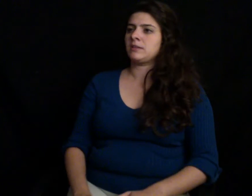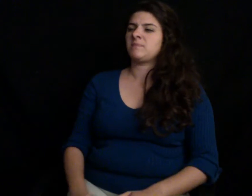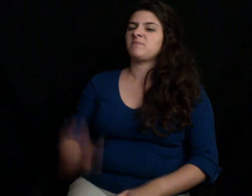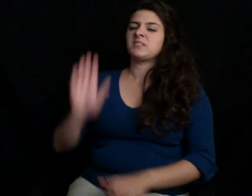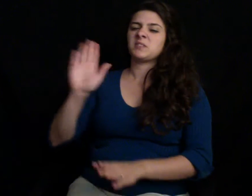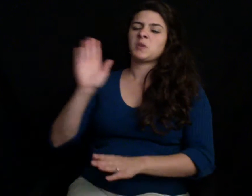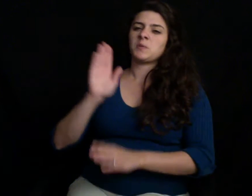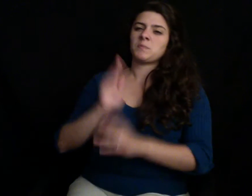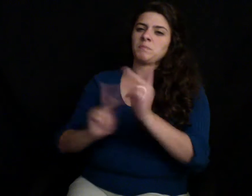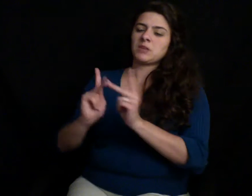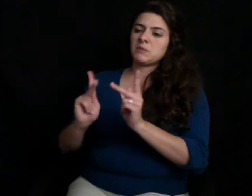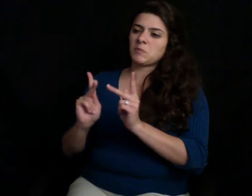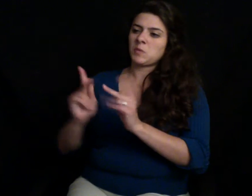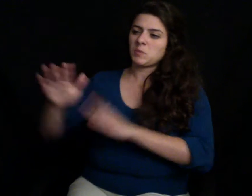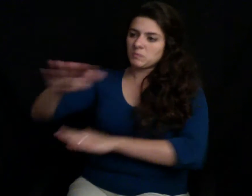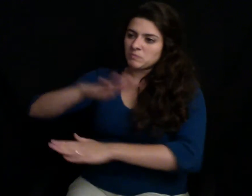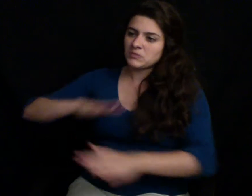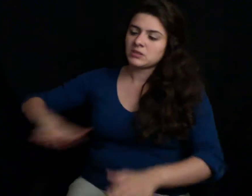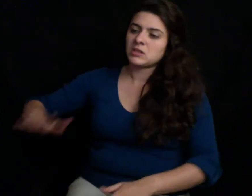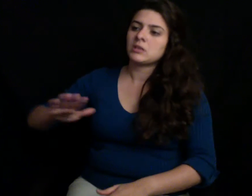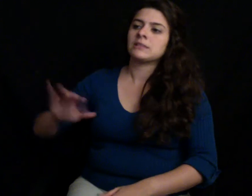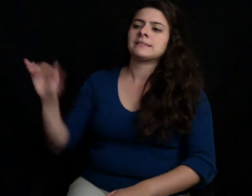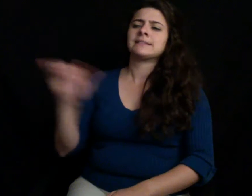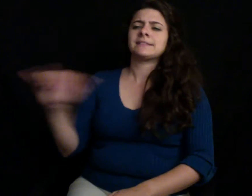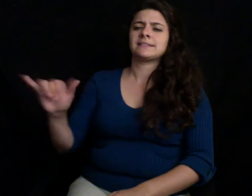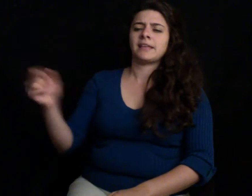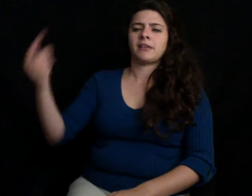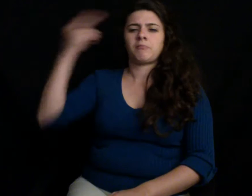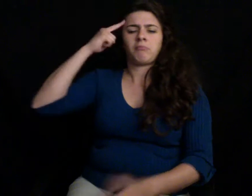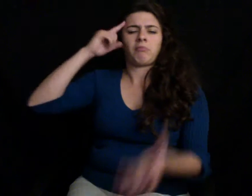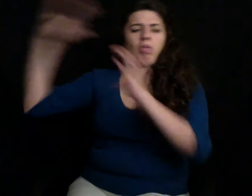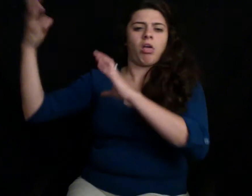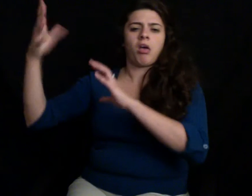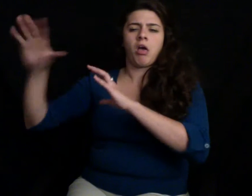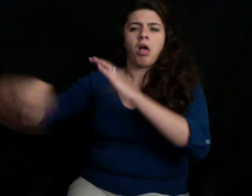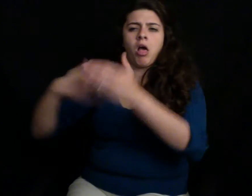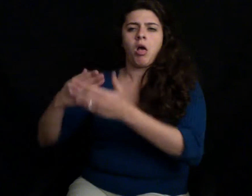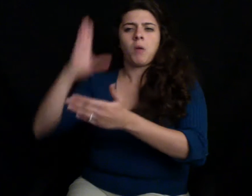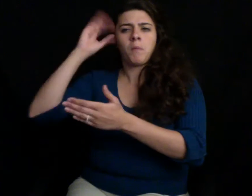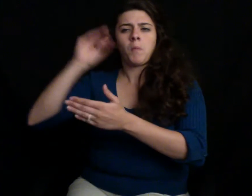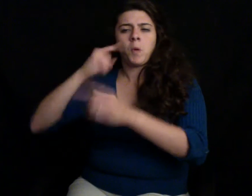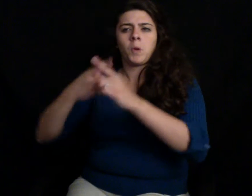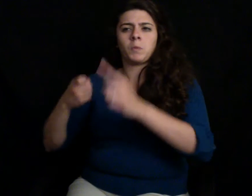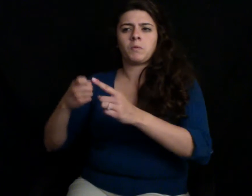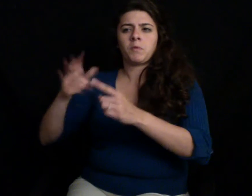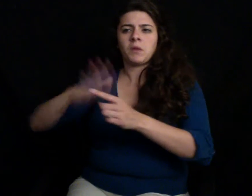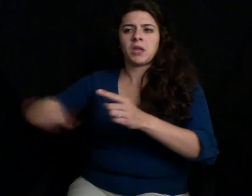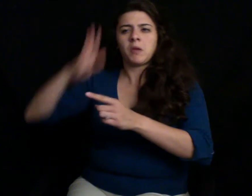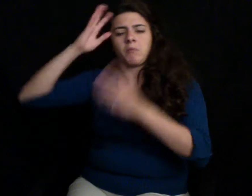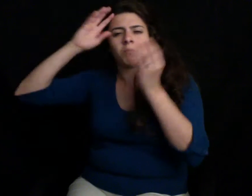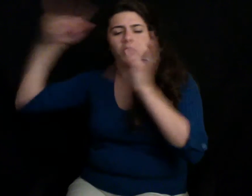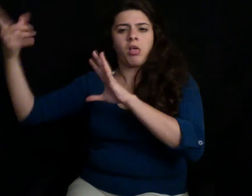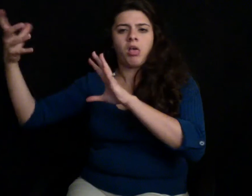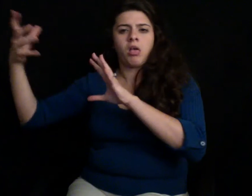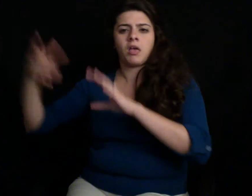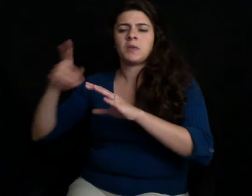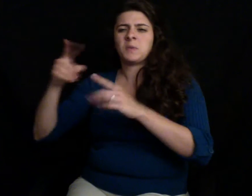So they're all fucked up in their head. All the boys are fucked up in their head because they're fighting every day. So you can't think about barreling down and taking your tests when you're